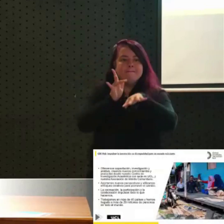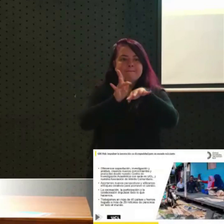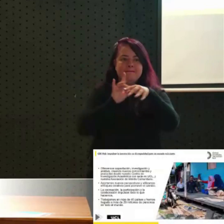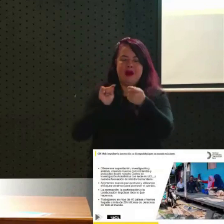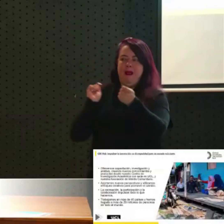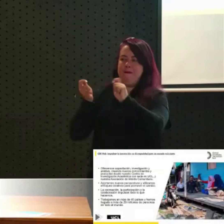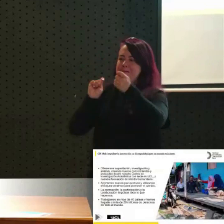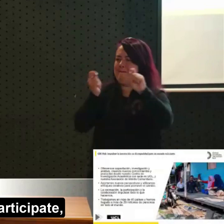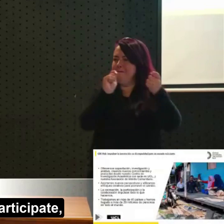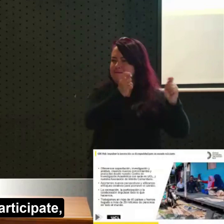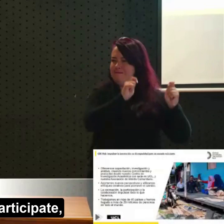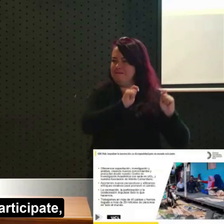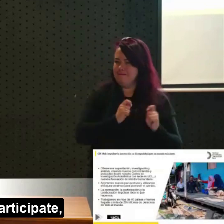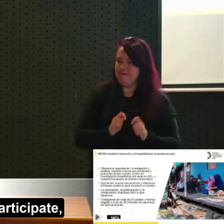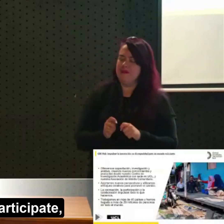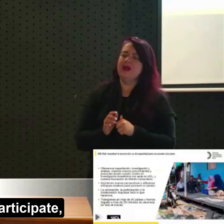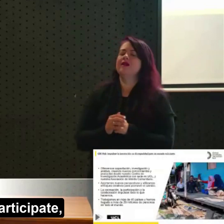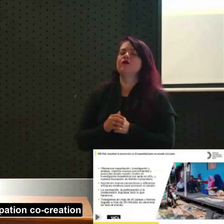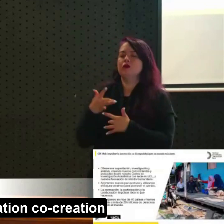change.